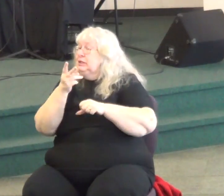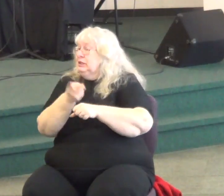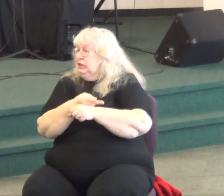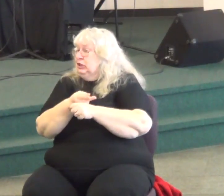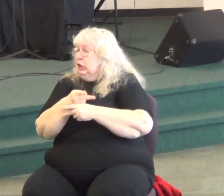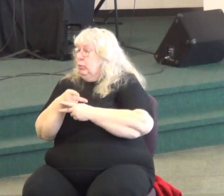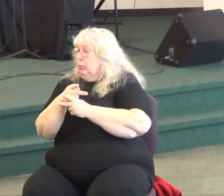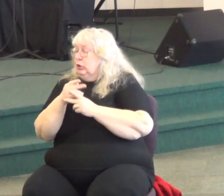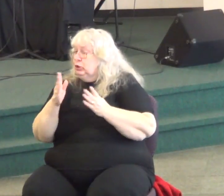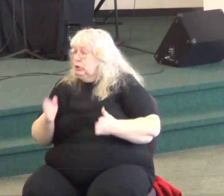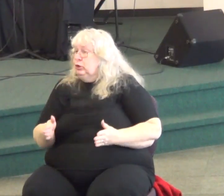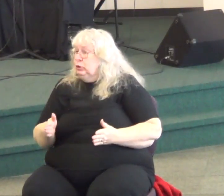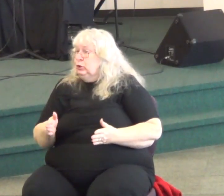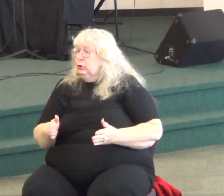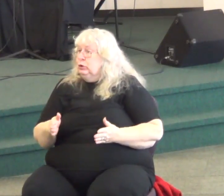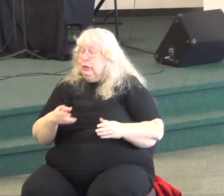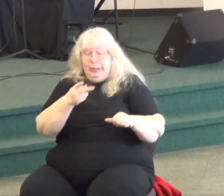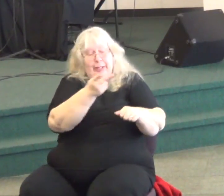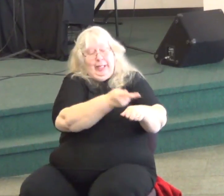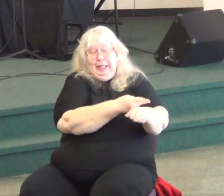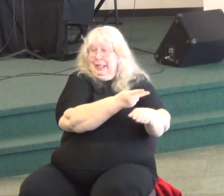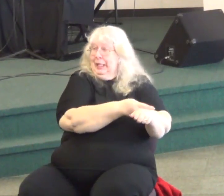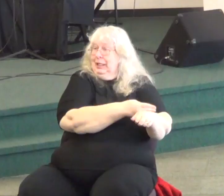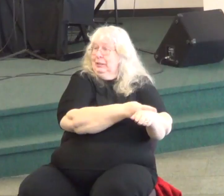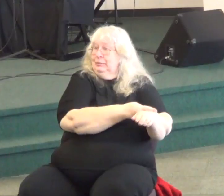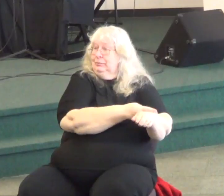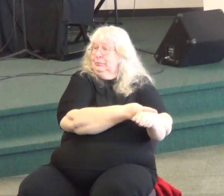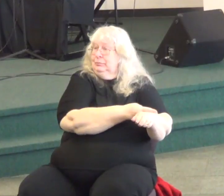picked that little lamb up and broke its leg